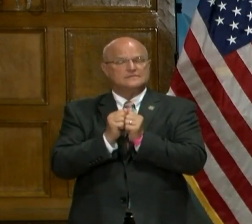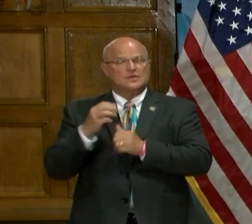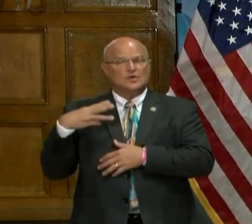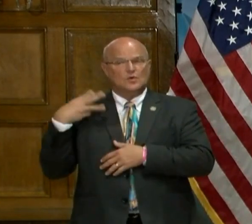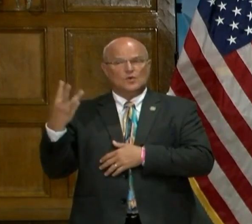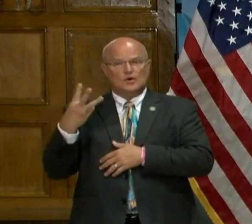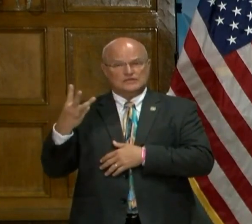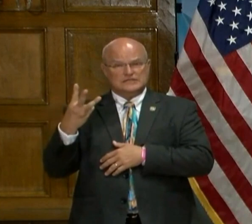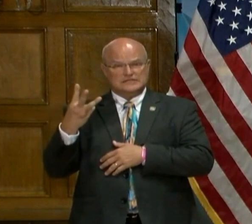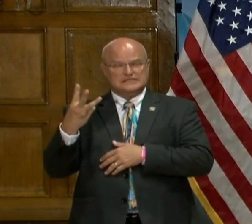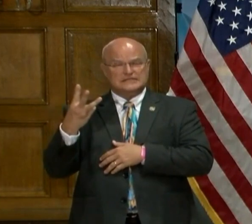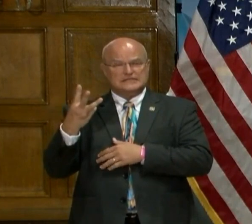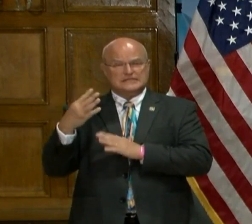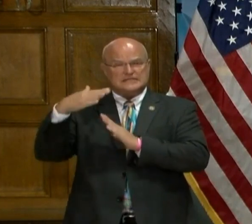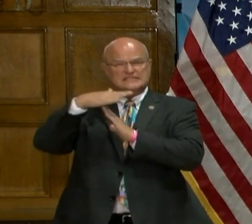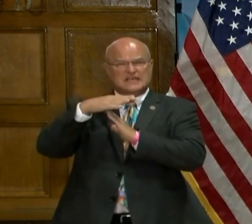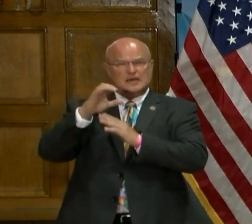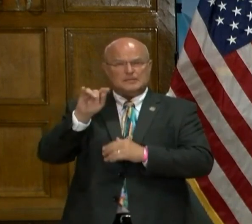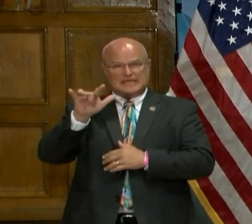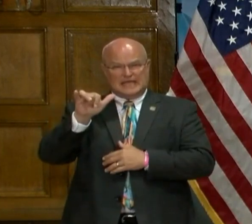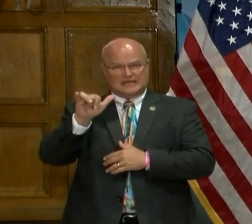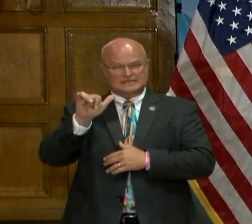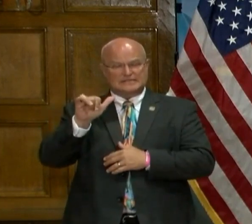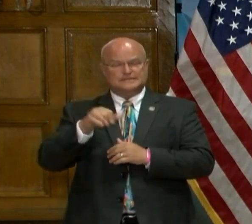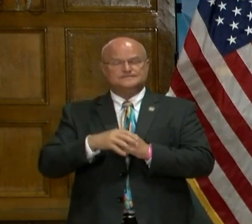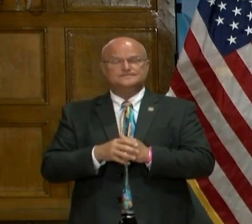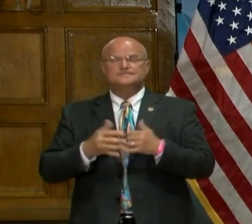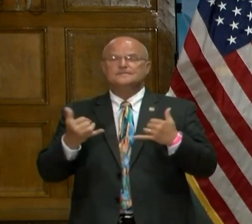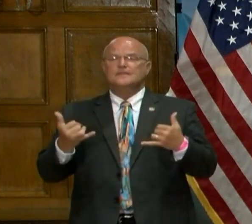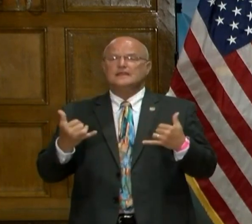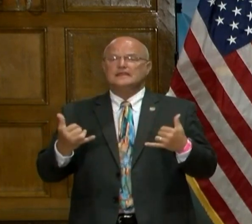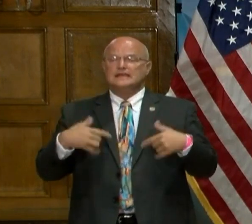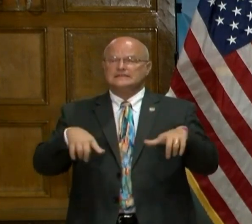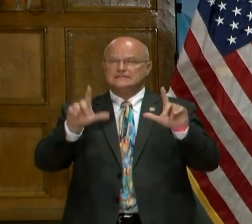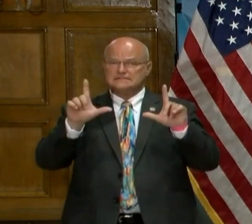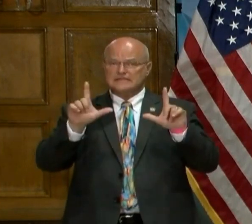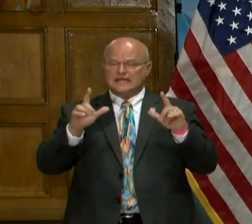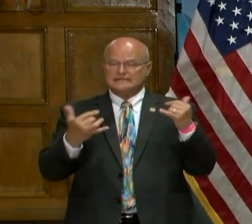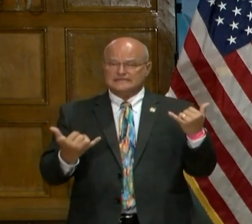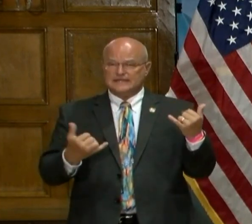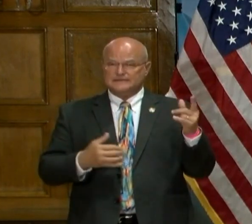Washington County remaining the top county. Let's go through the